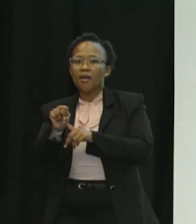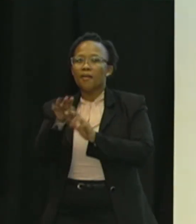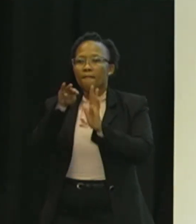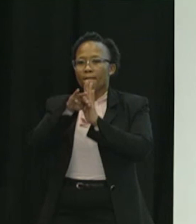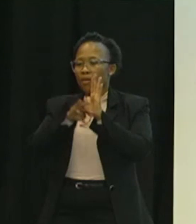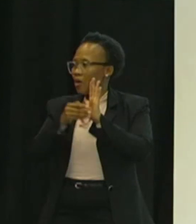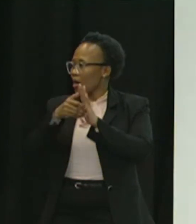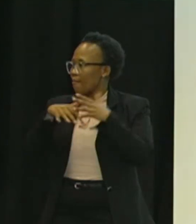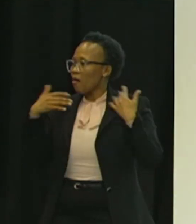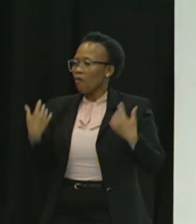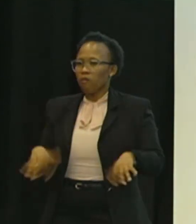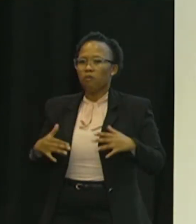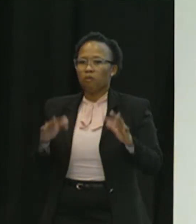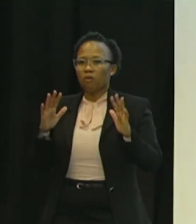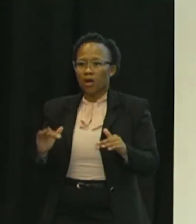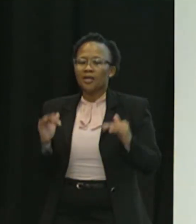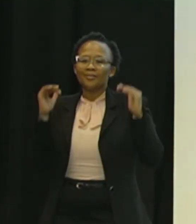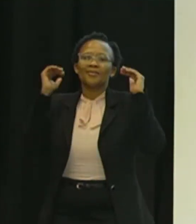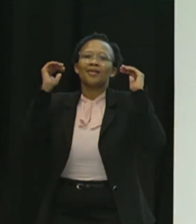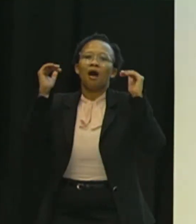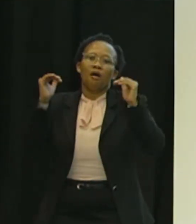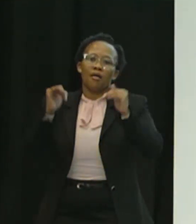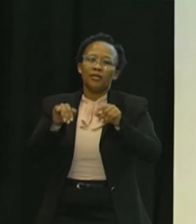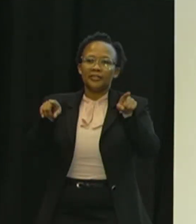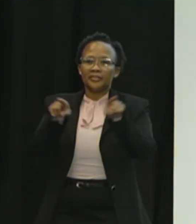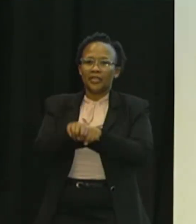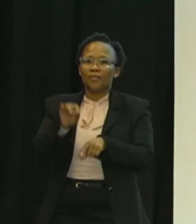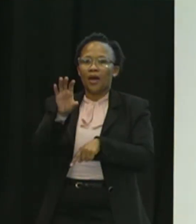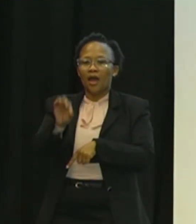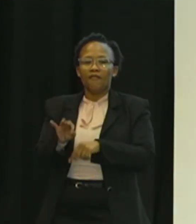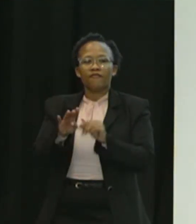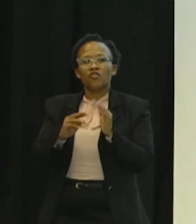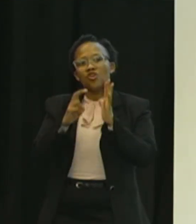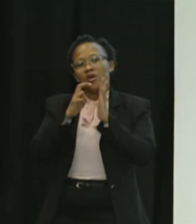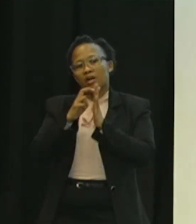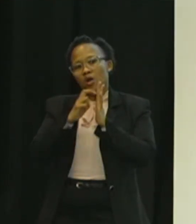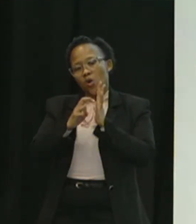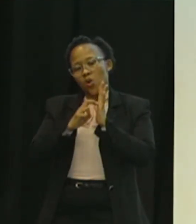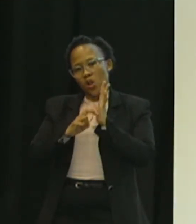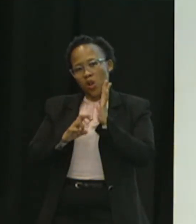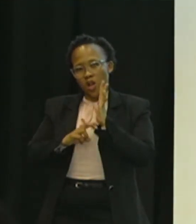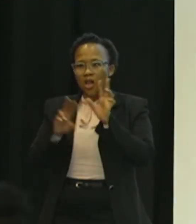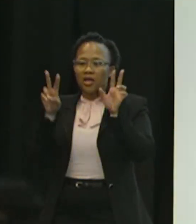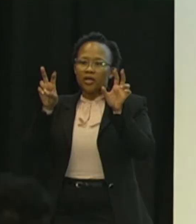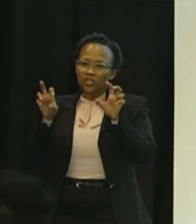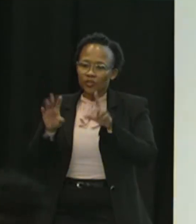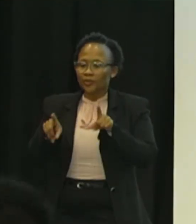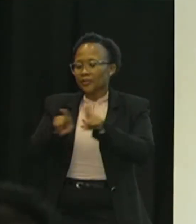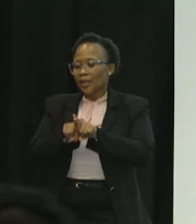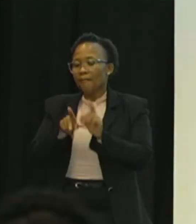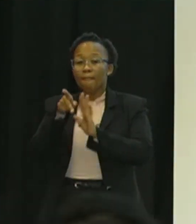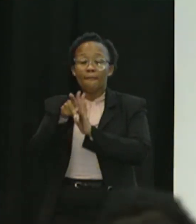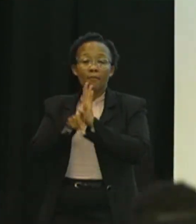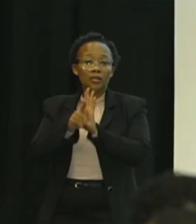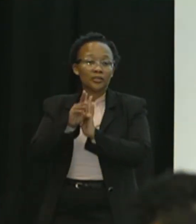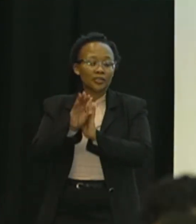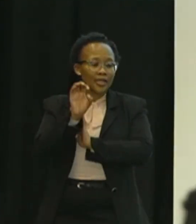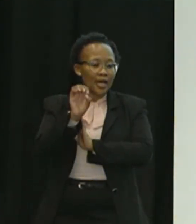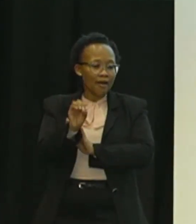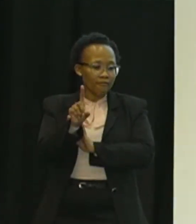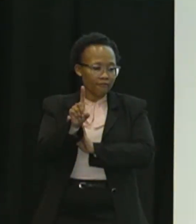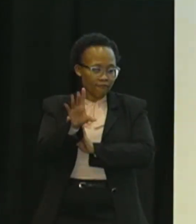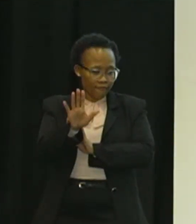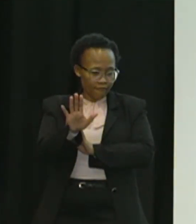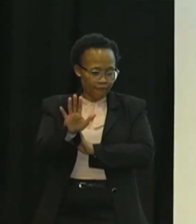programs. We also know that we also have some regulatory issues and policies that curtail and challenge